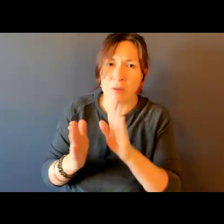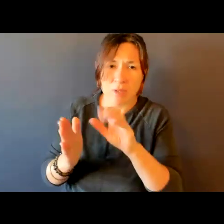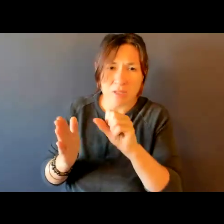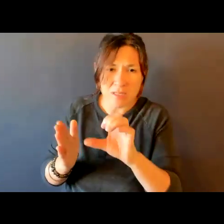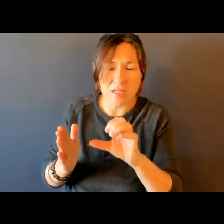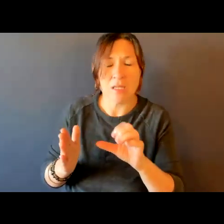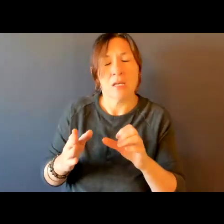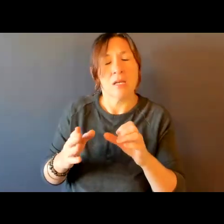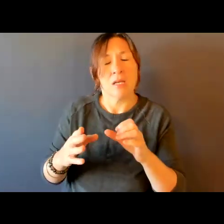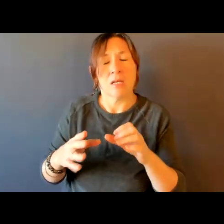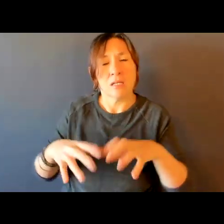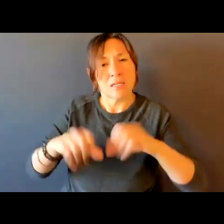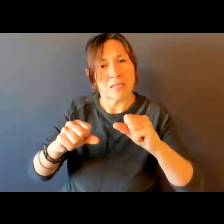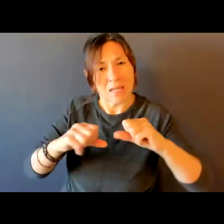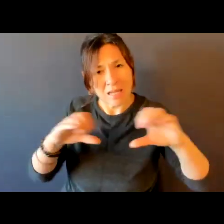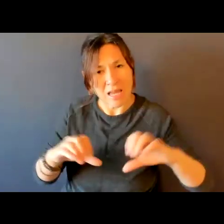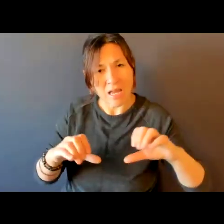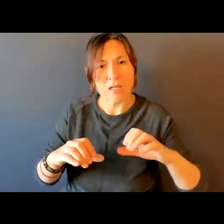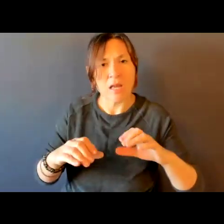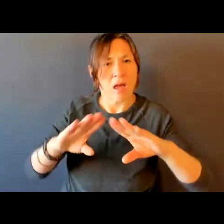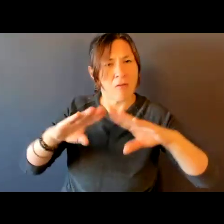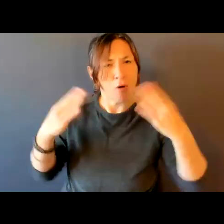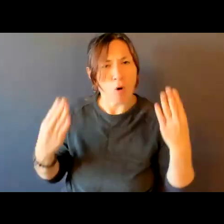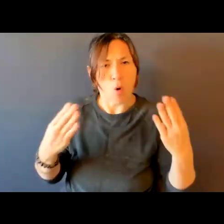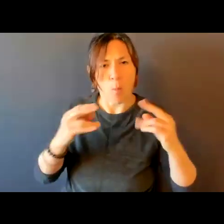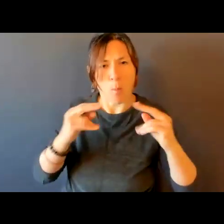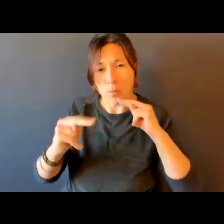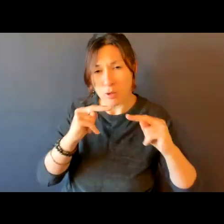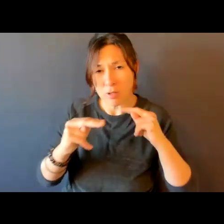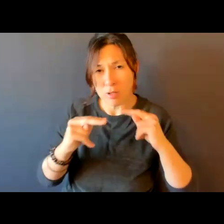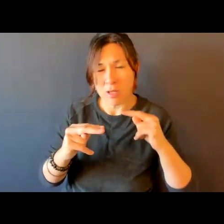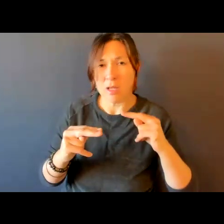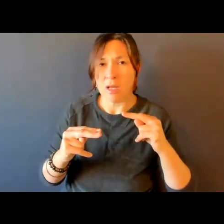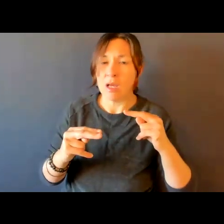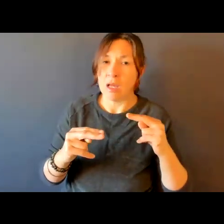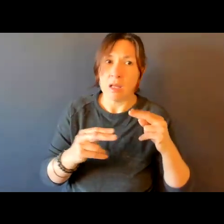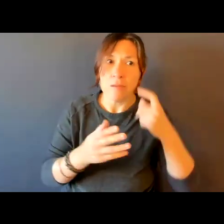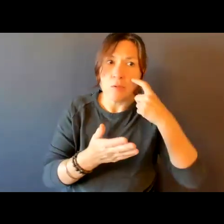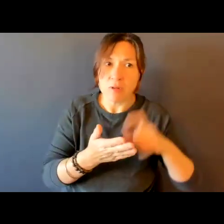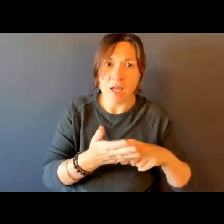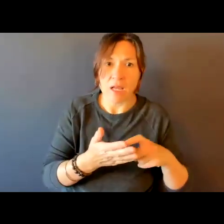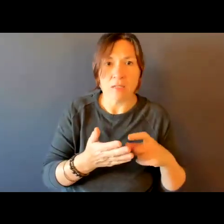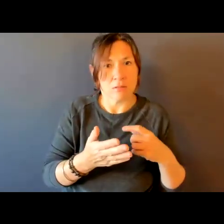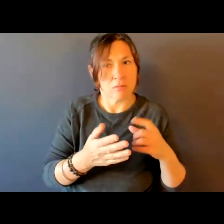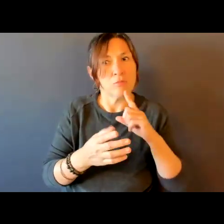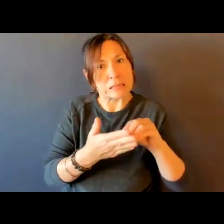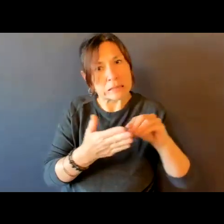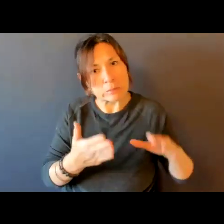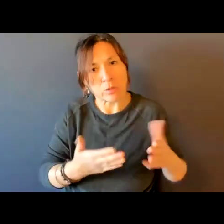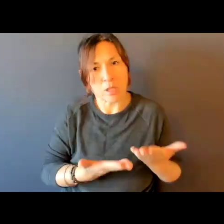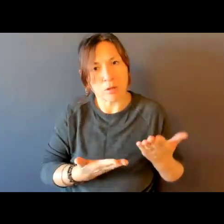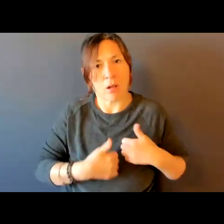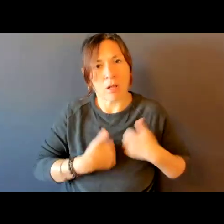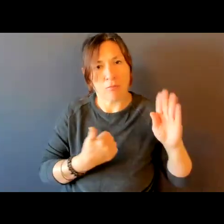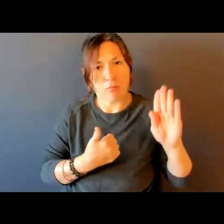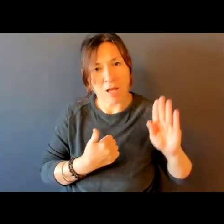make sure that we engage in transparent negotiations that recognizes the economic realities of living in Boston, where the cost of living